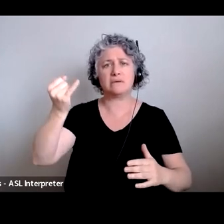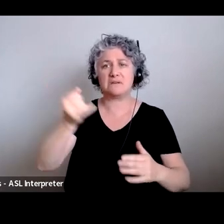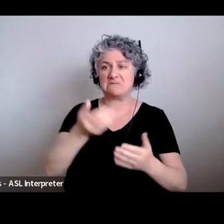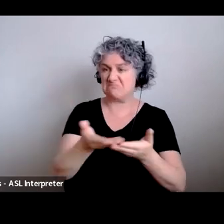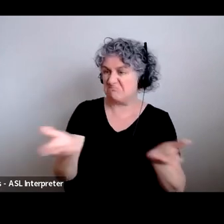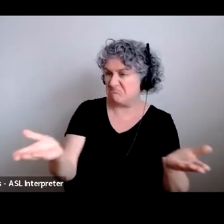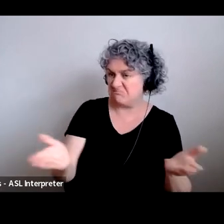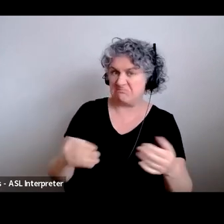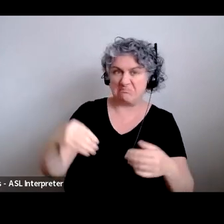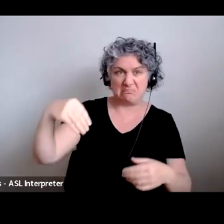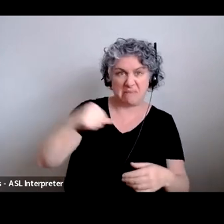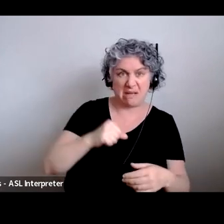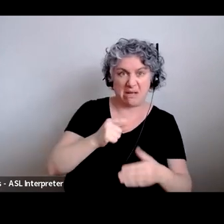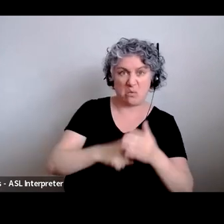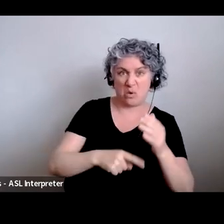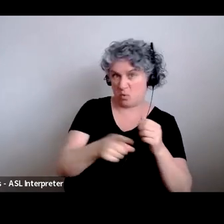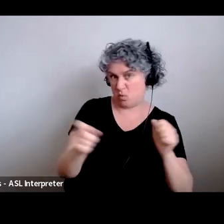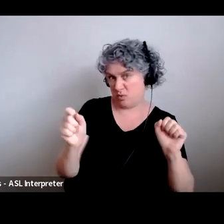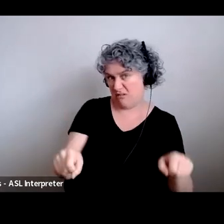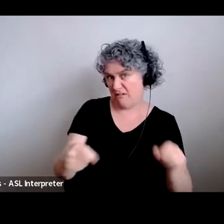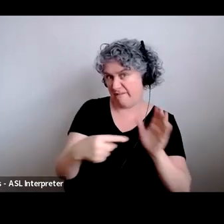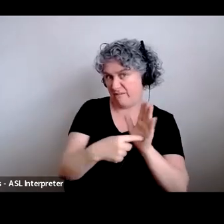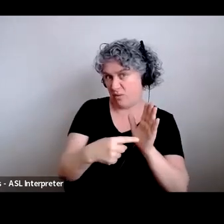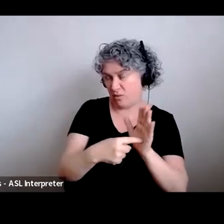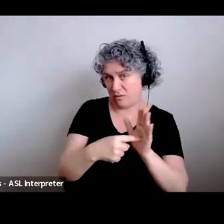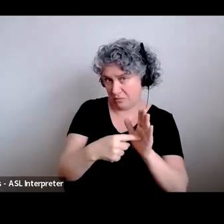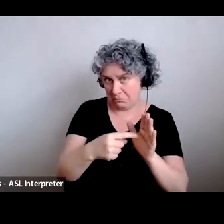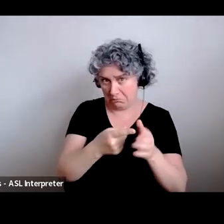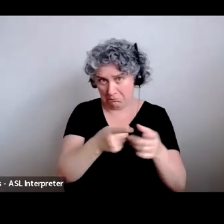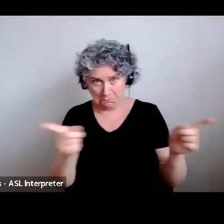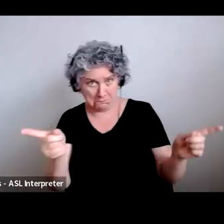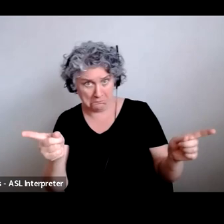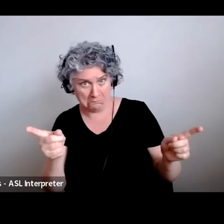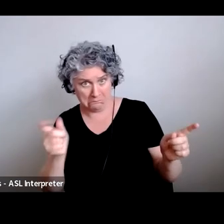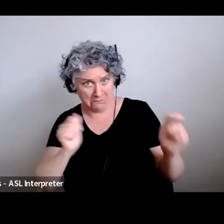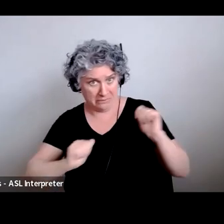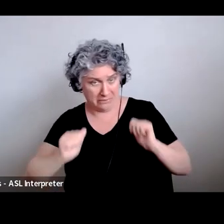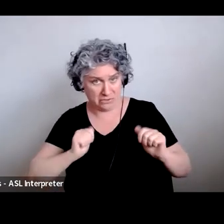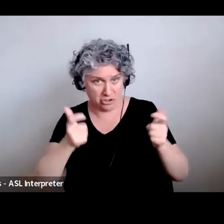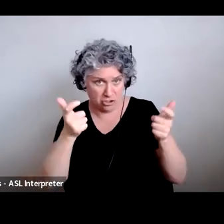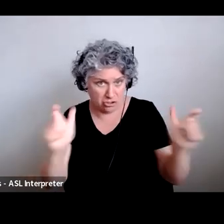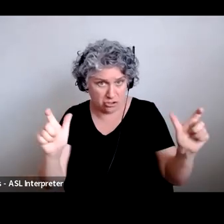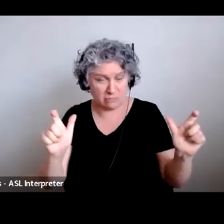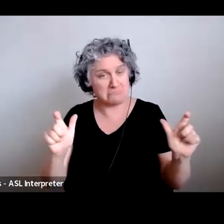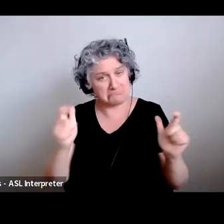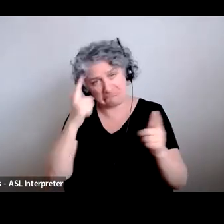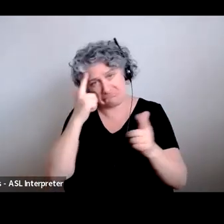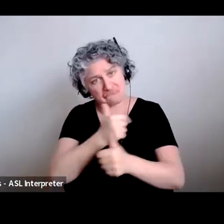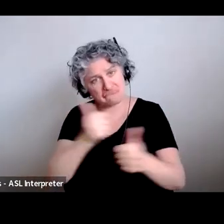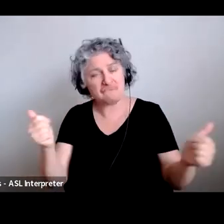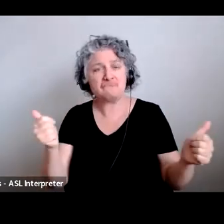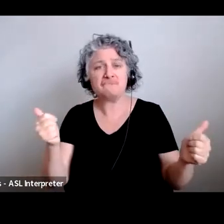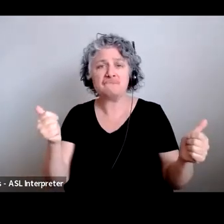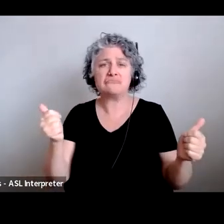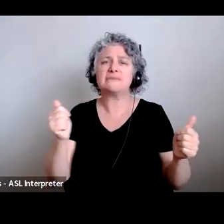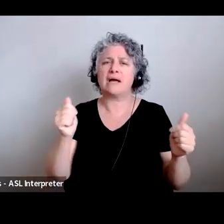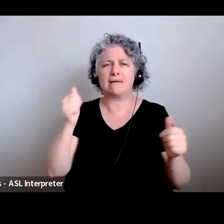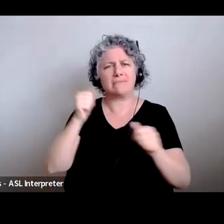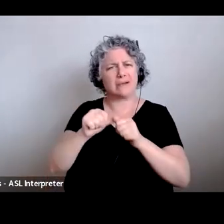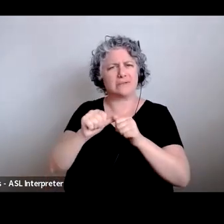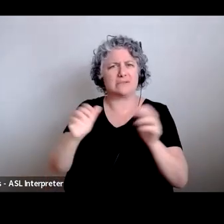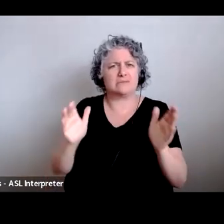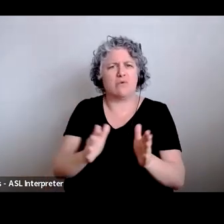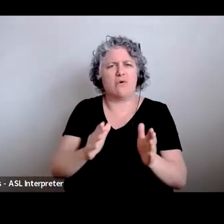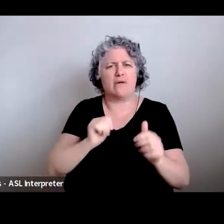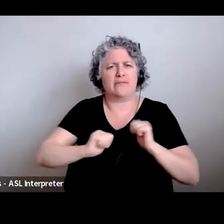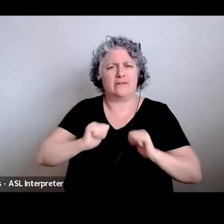can. Is that something that theaters are doing? Like larger theaters are doing what smaller theaters. I remember in London years ago,